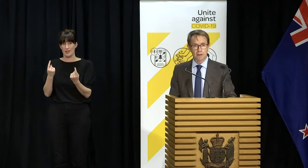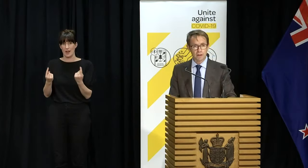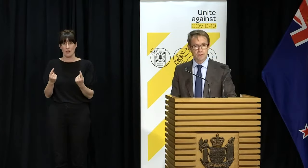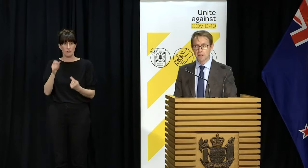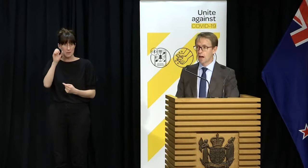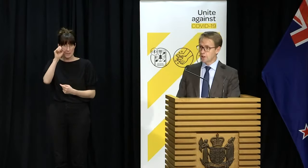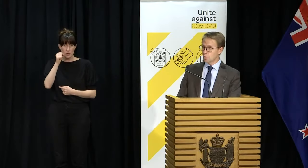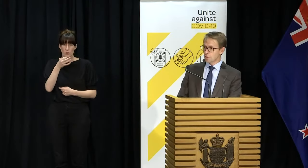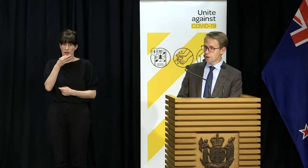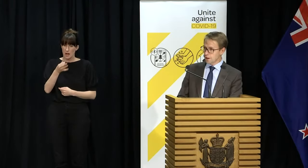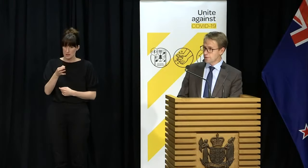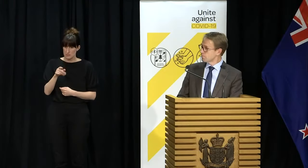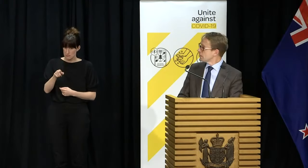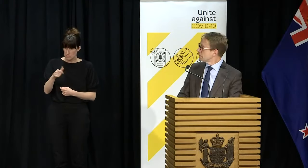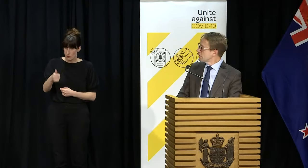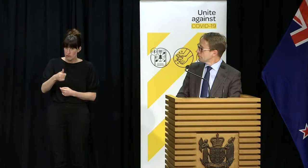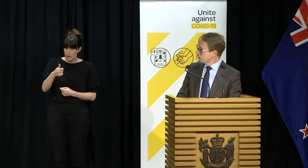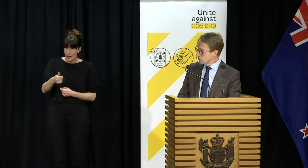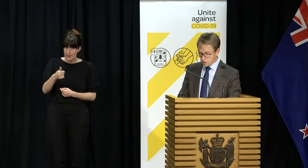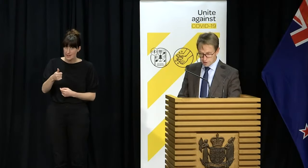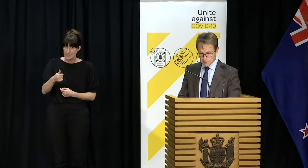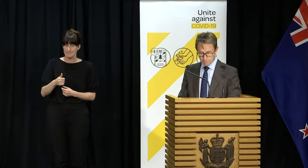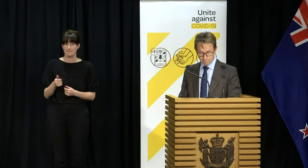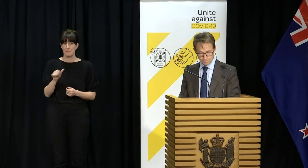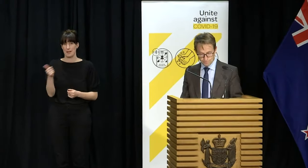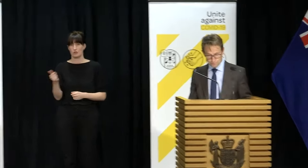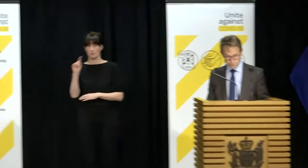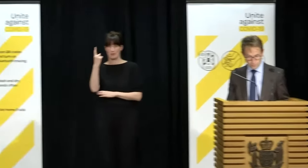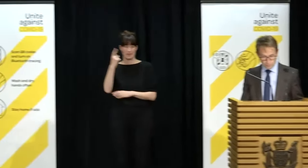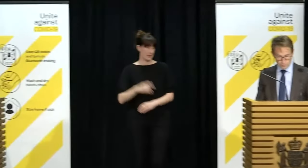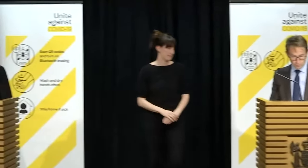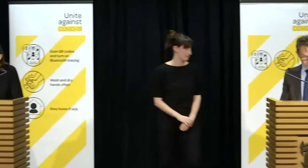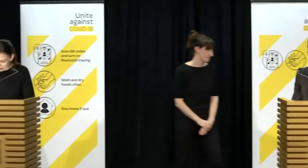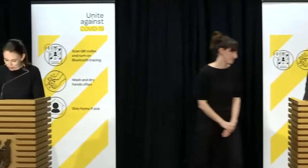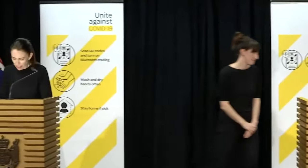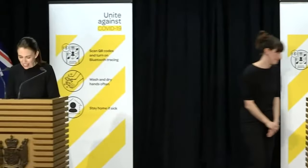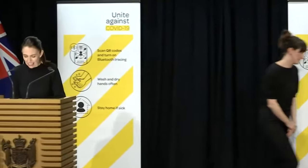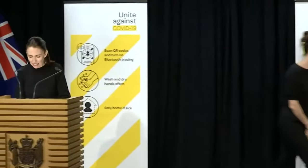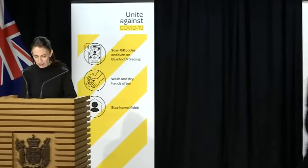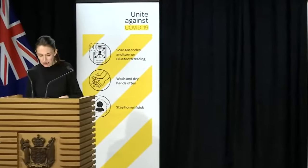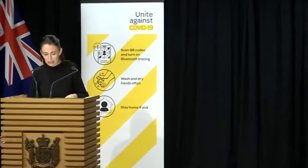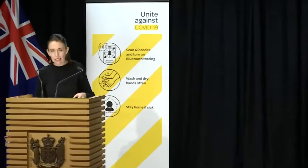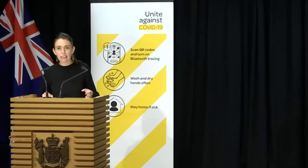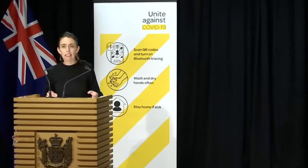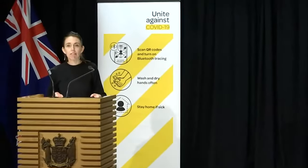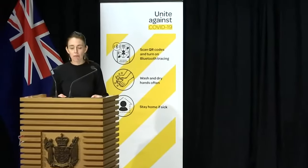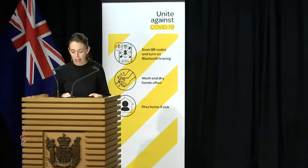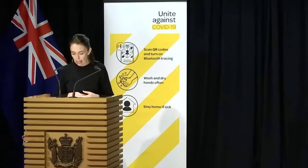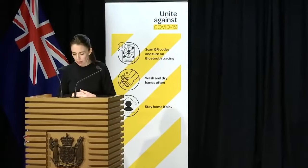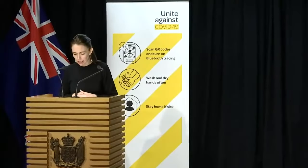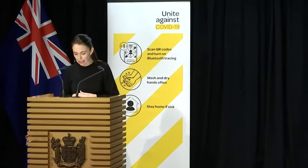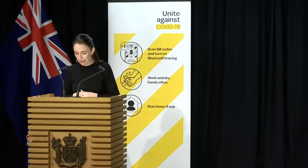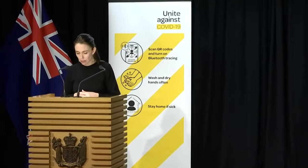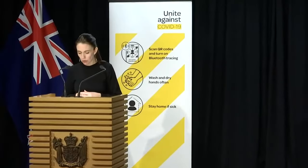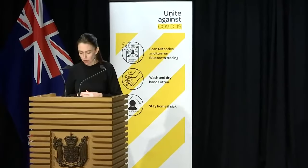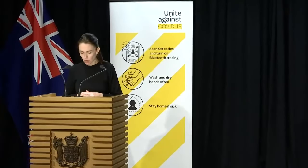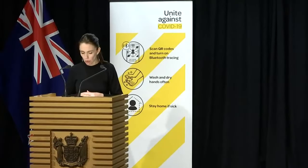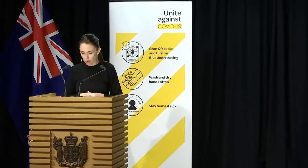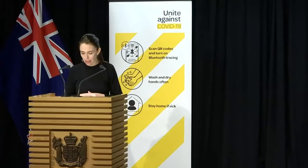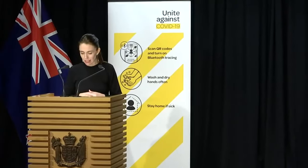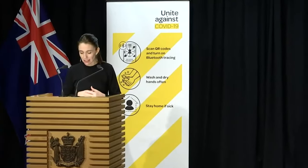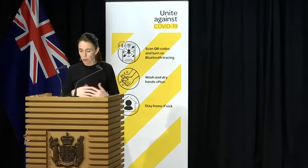ask someone is, are you okay? Back to you, Prime Minister. Thank you, Dr. Bloomfield. As you can see from that update,